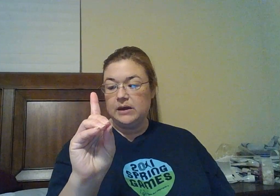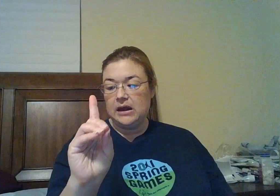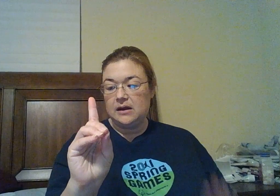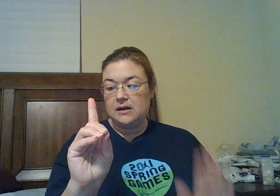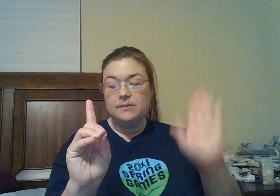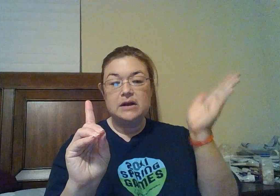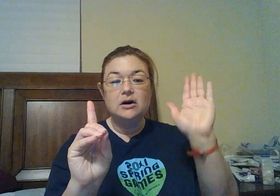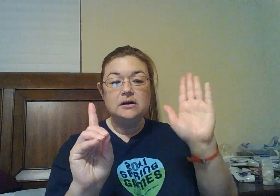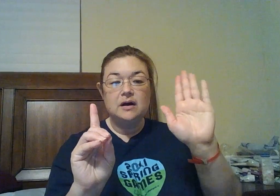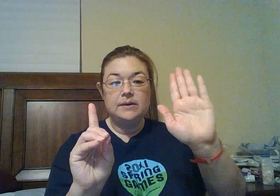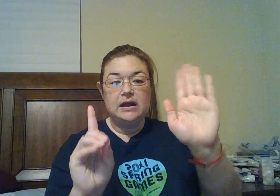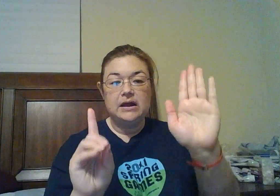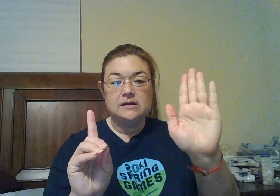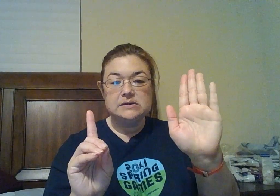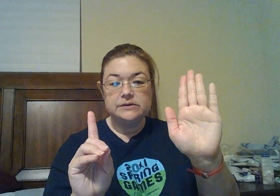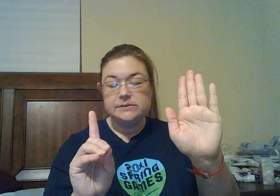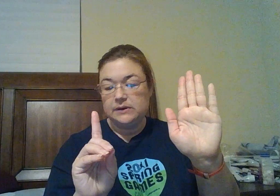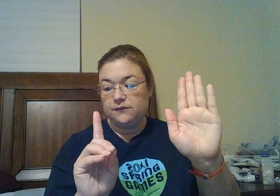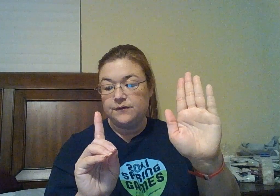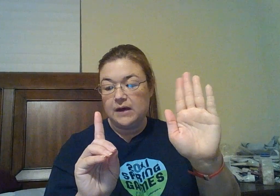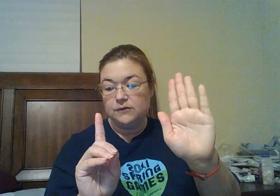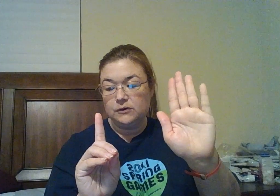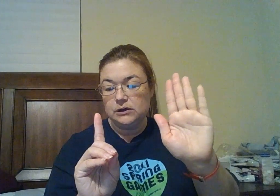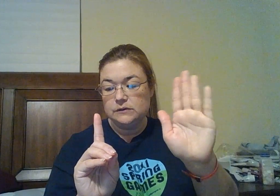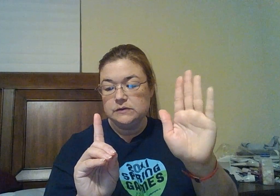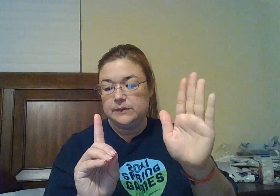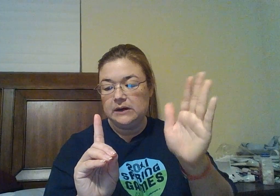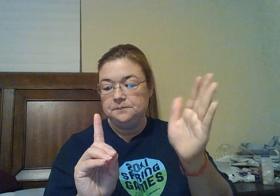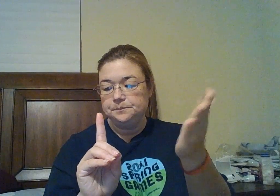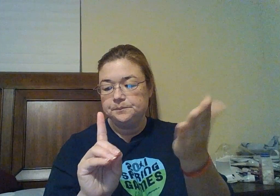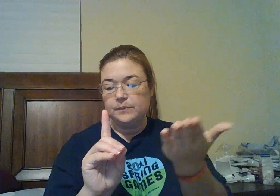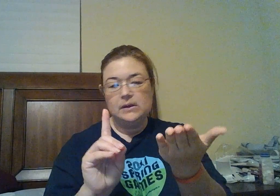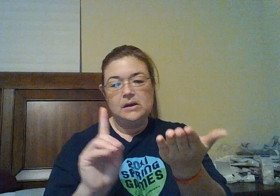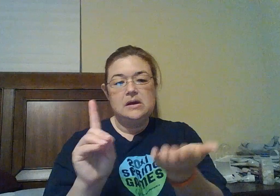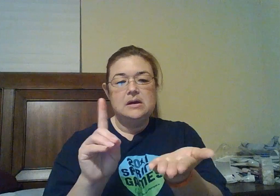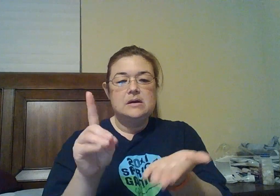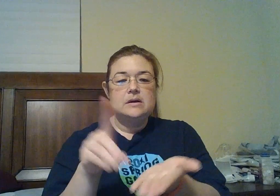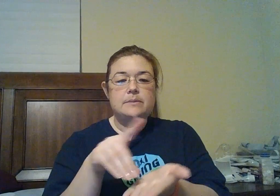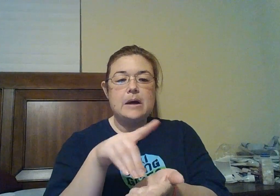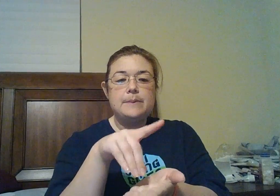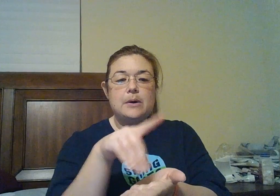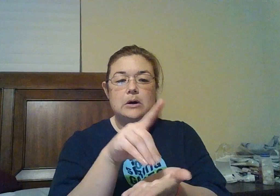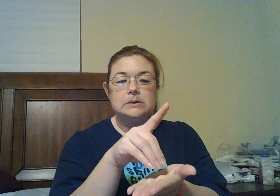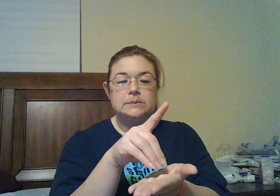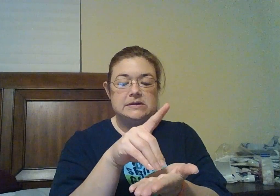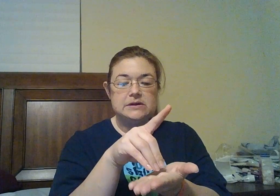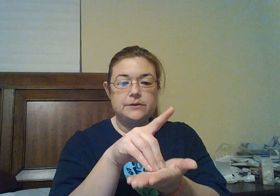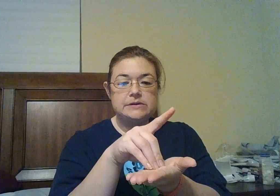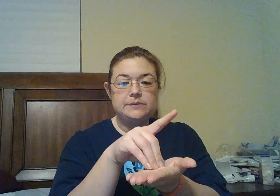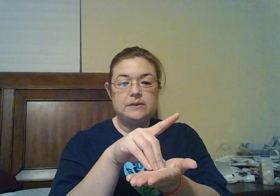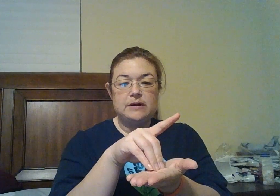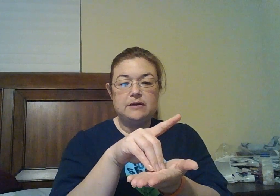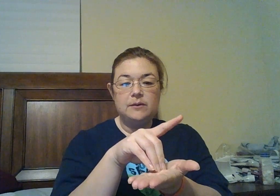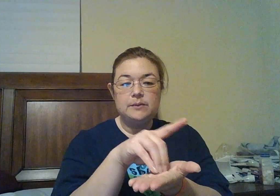hand, and my non-dominant hand is going to be a 5 or a closed V. My palm is going to be, my dominant palm